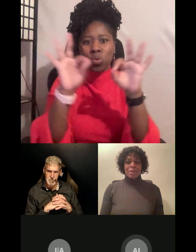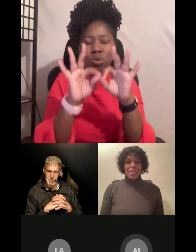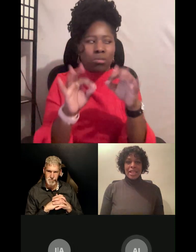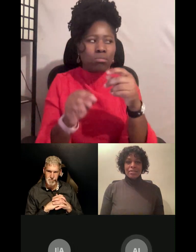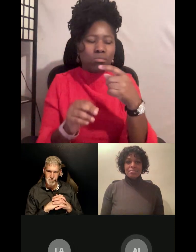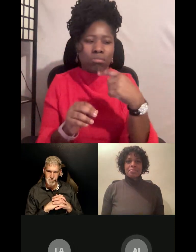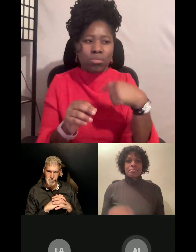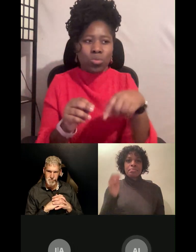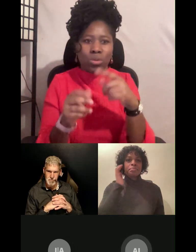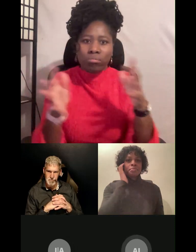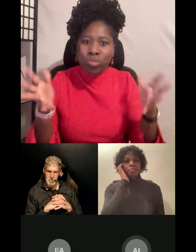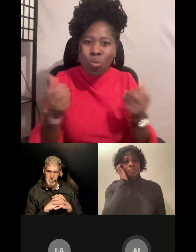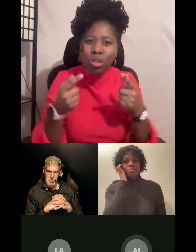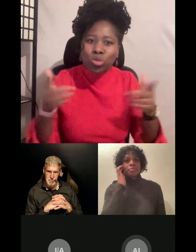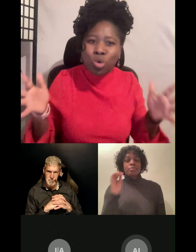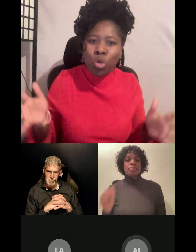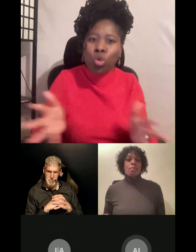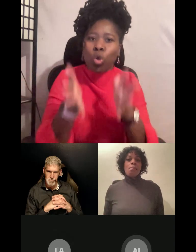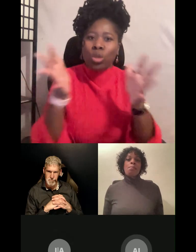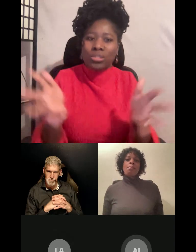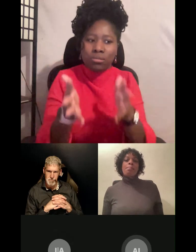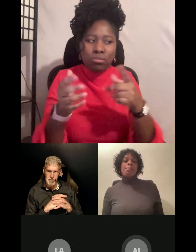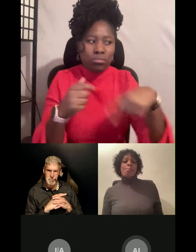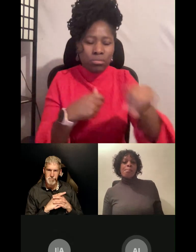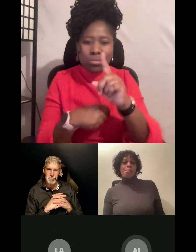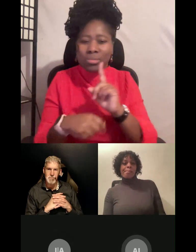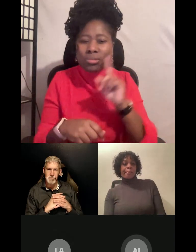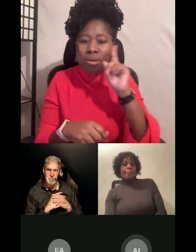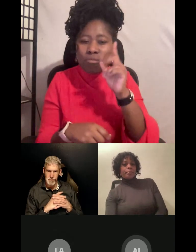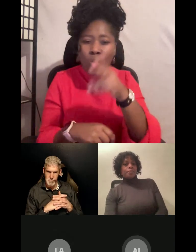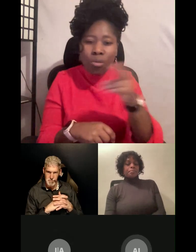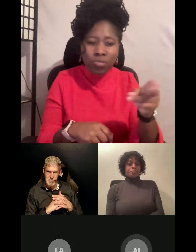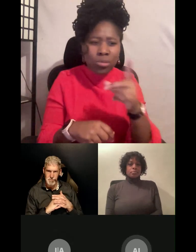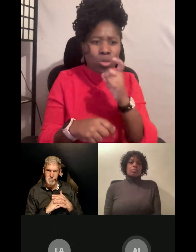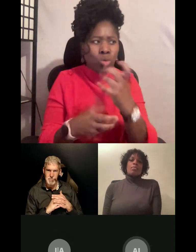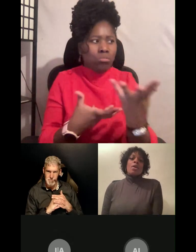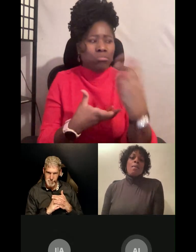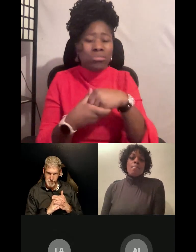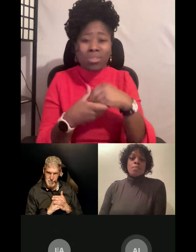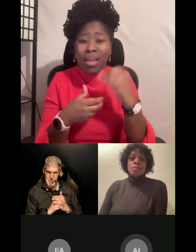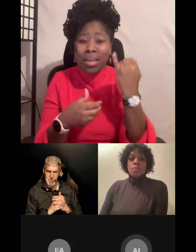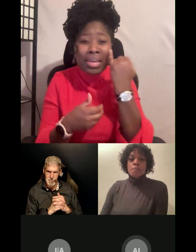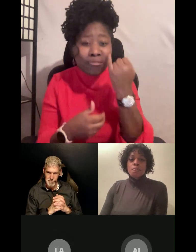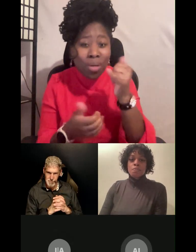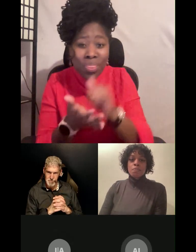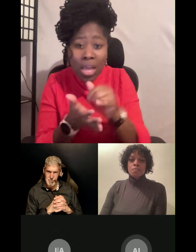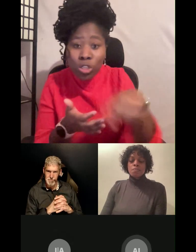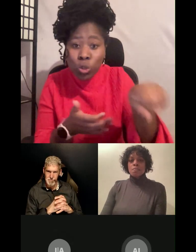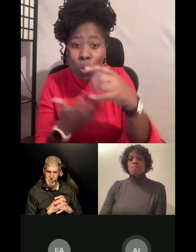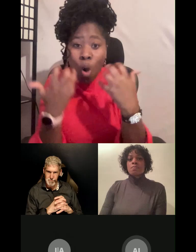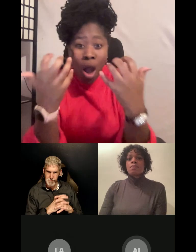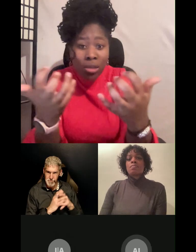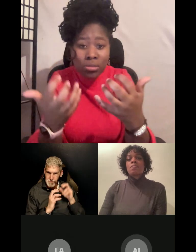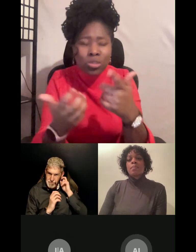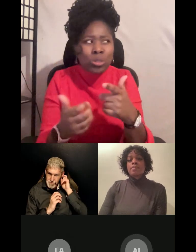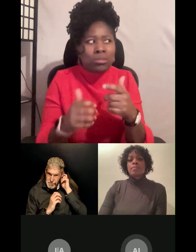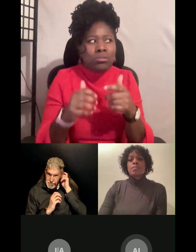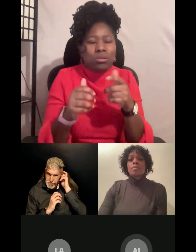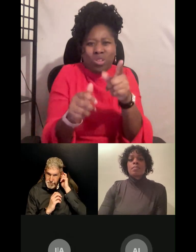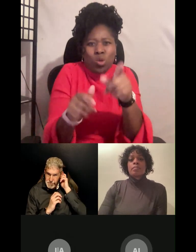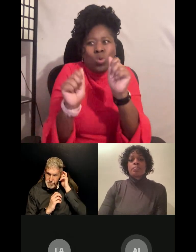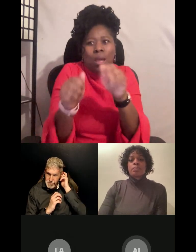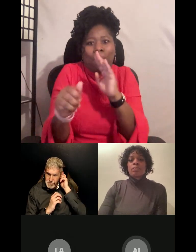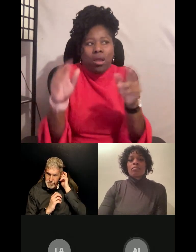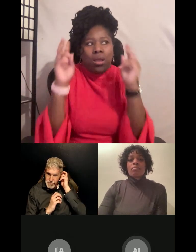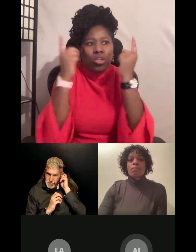Yes, yes. It's important for you to mention that. I can't emphasize that enough. We have to encourage those hard of hearing, deaf,